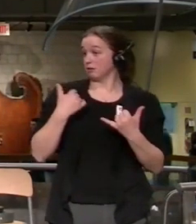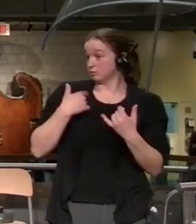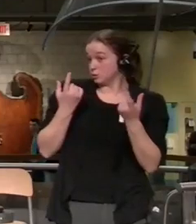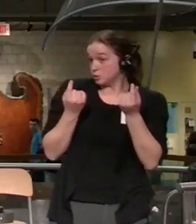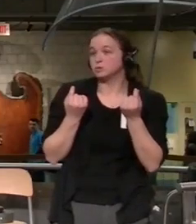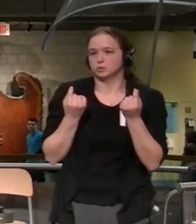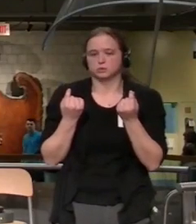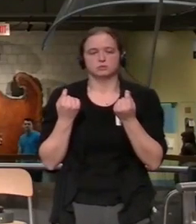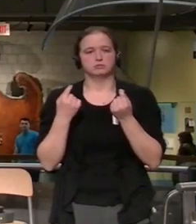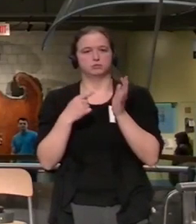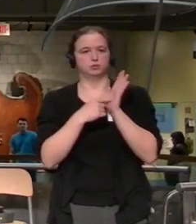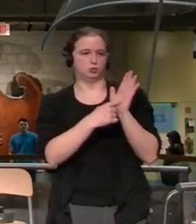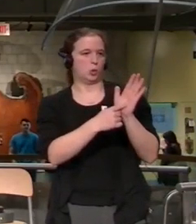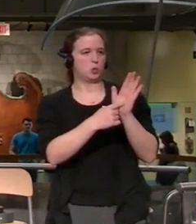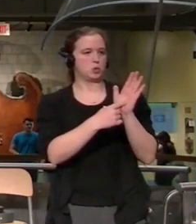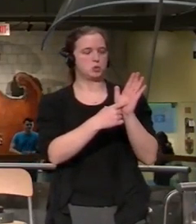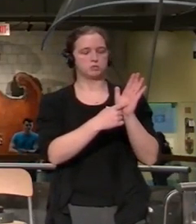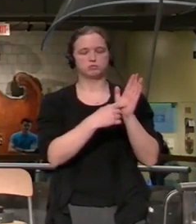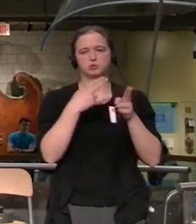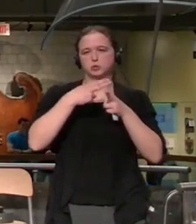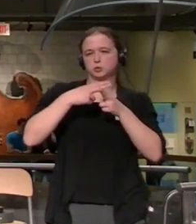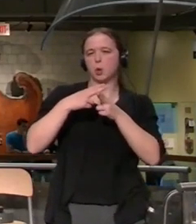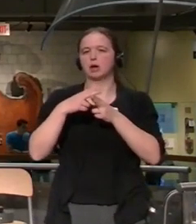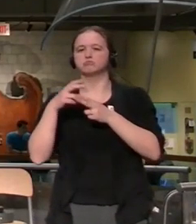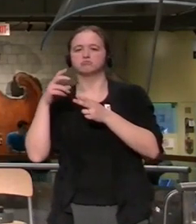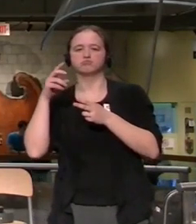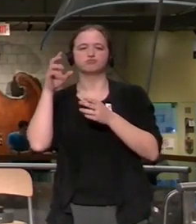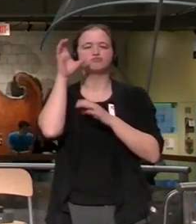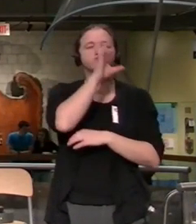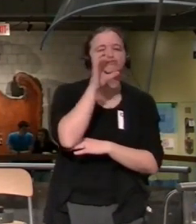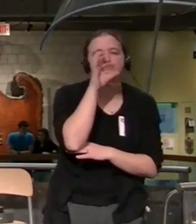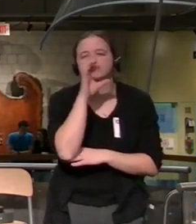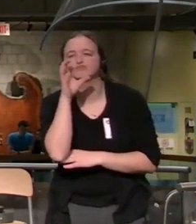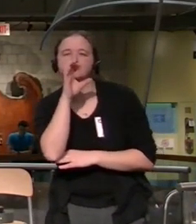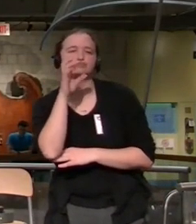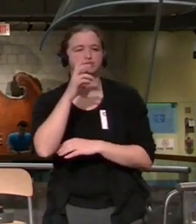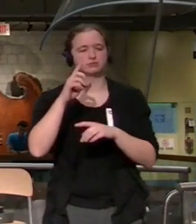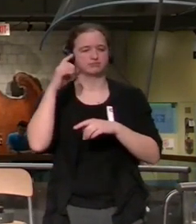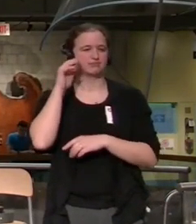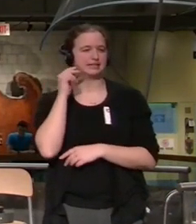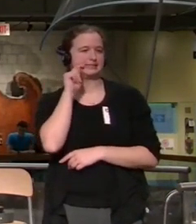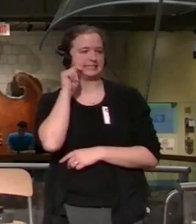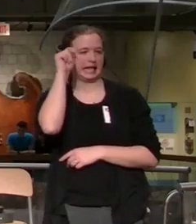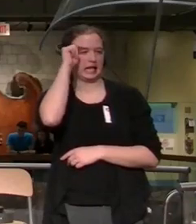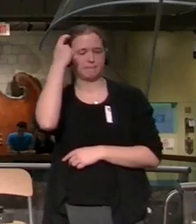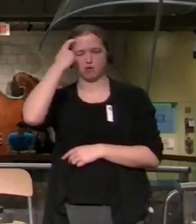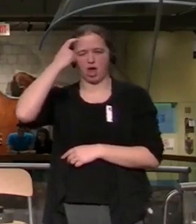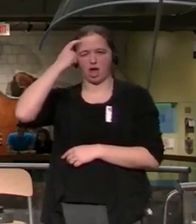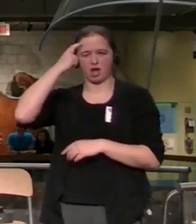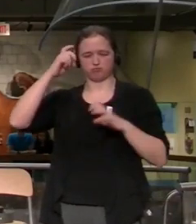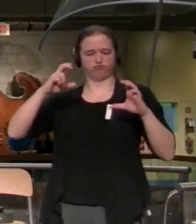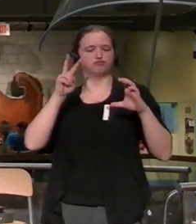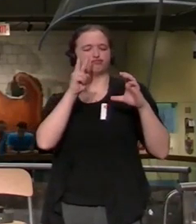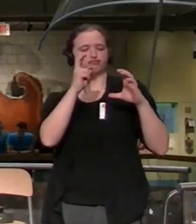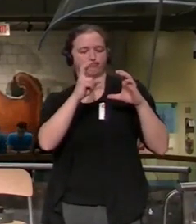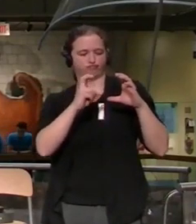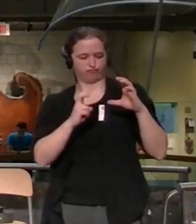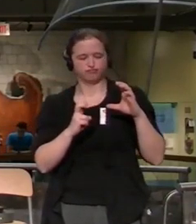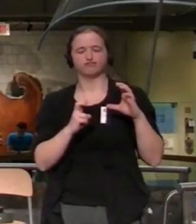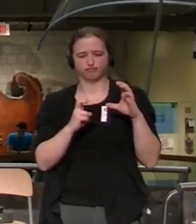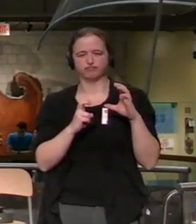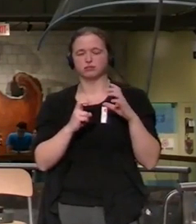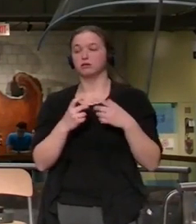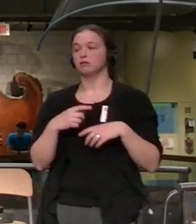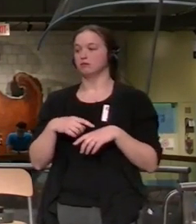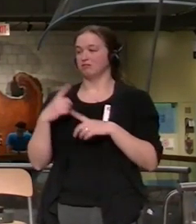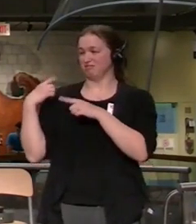you on a small journey through the adolescent brain. We've started to learn a whole lot about the brain and what it does. But,